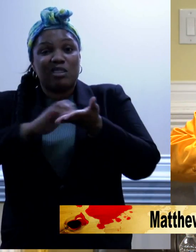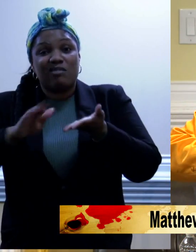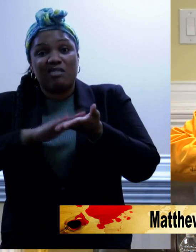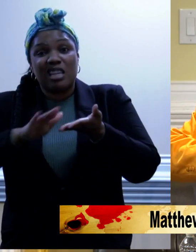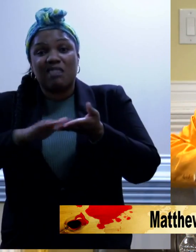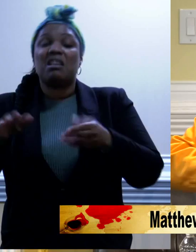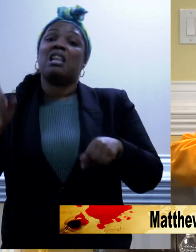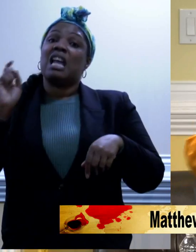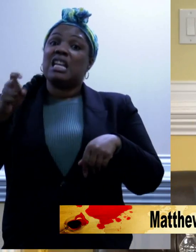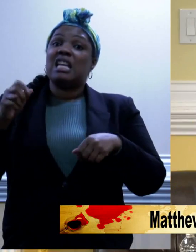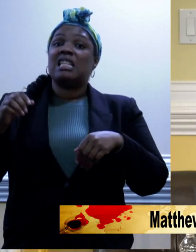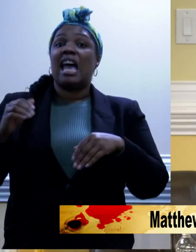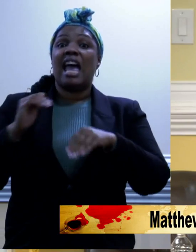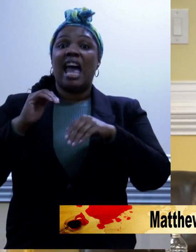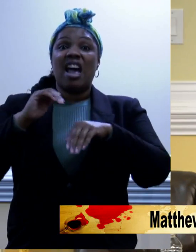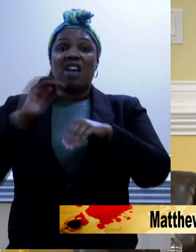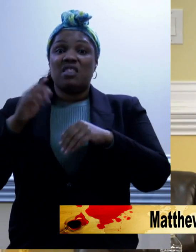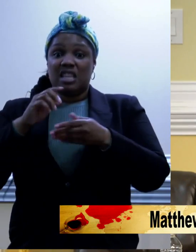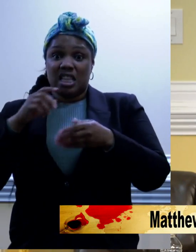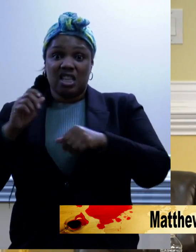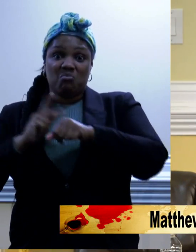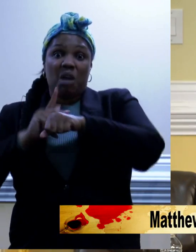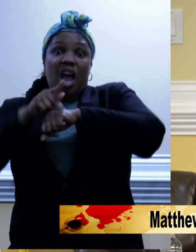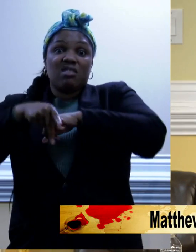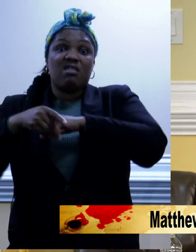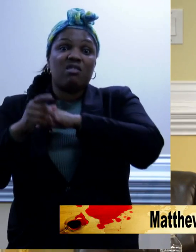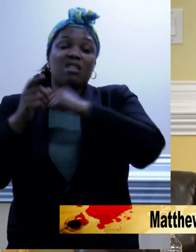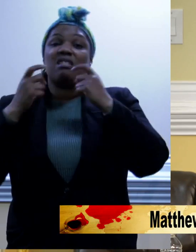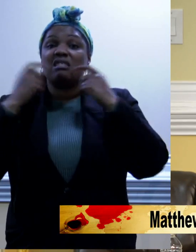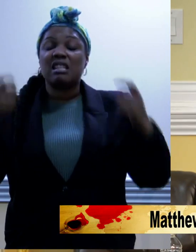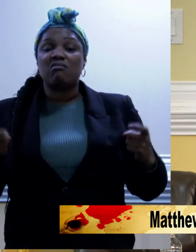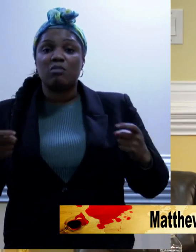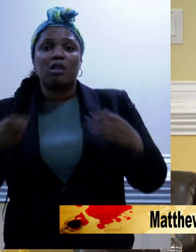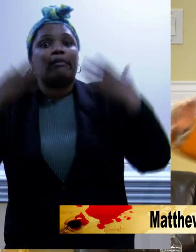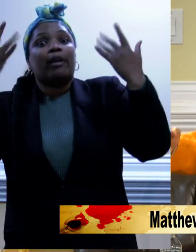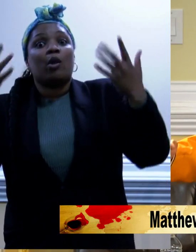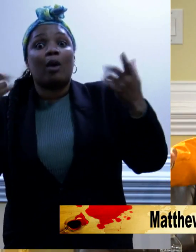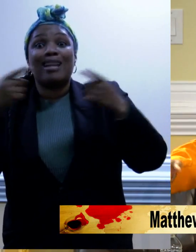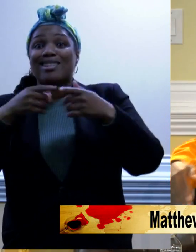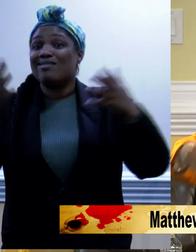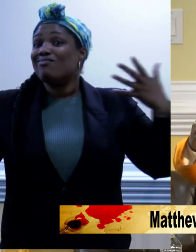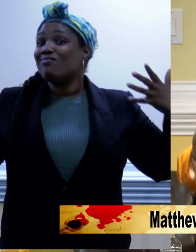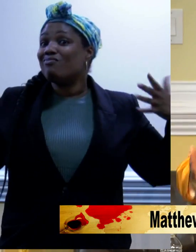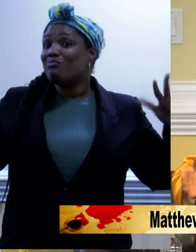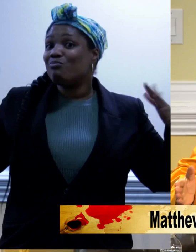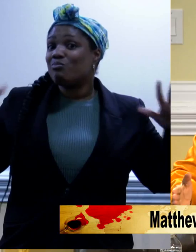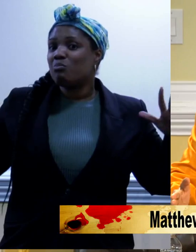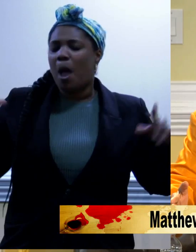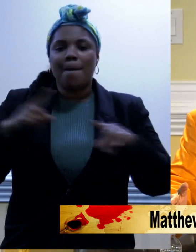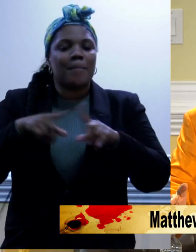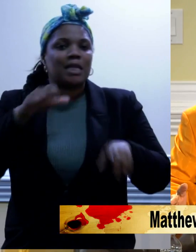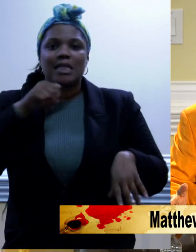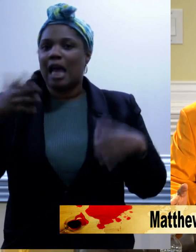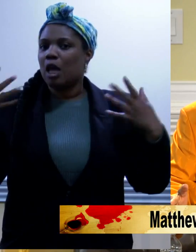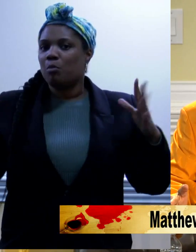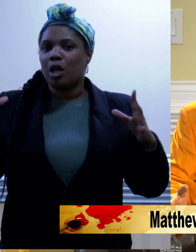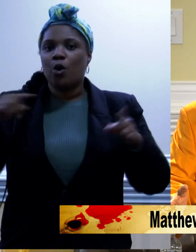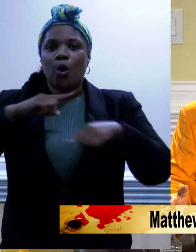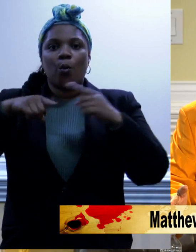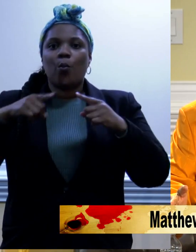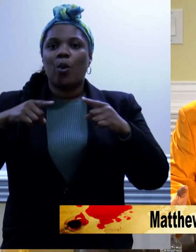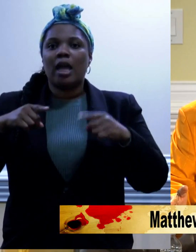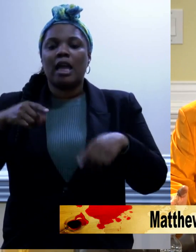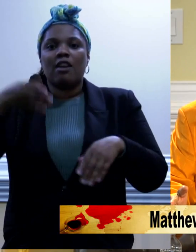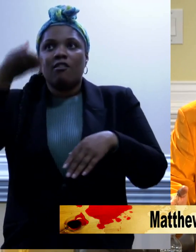over. So you cannot celebrate the Passover until it is complete. And the only time it's complete is when